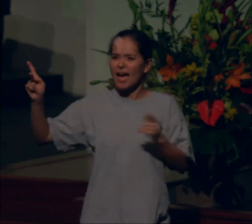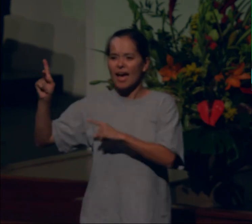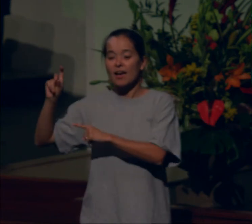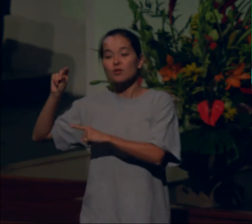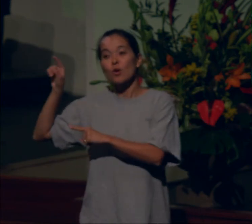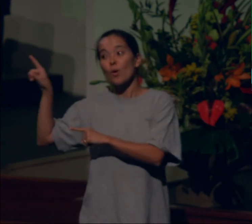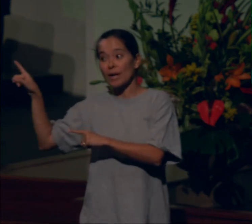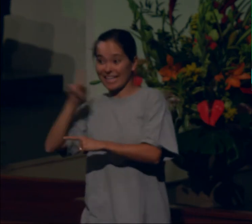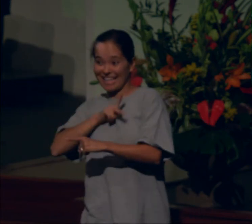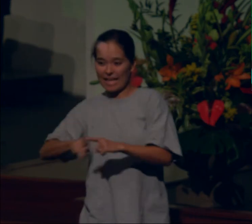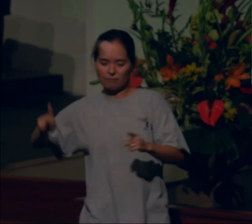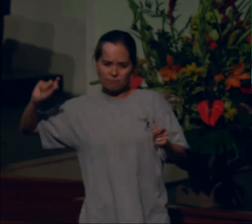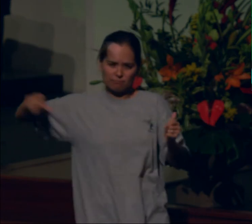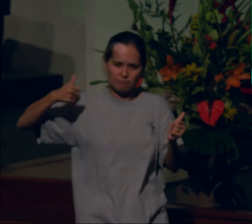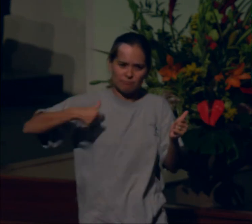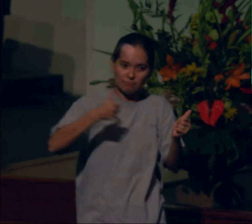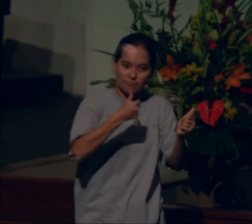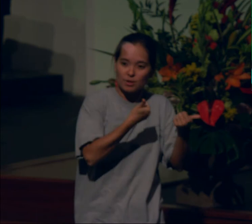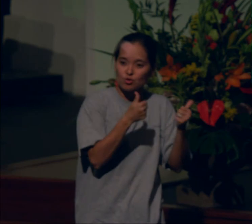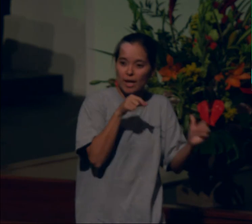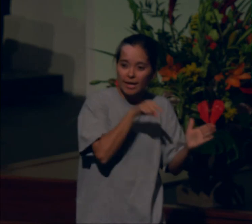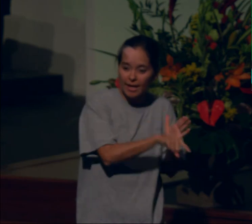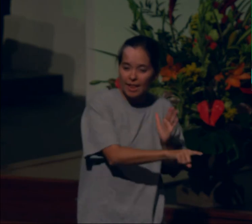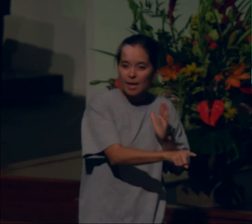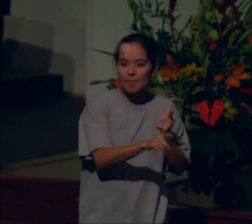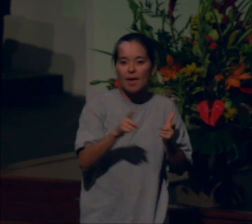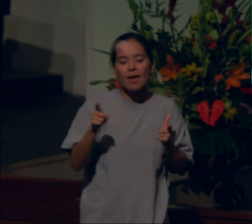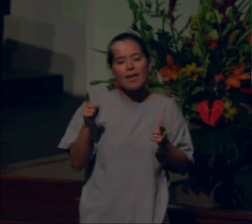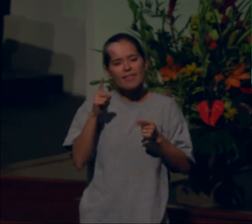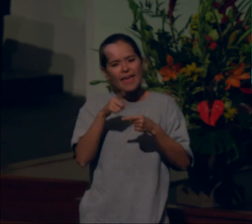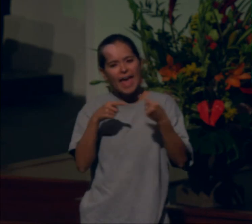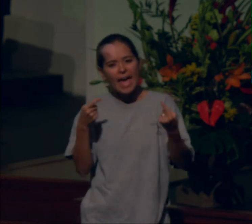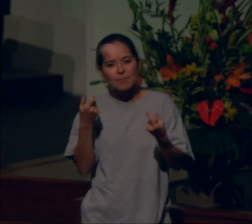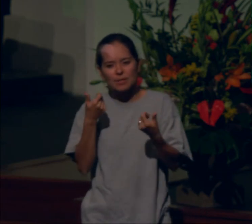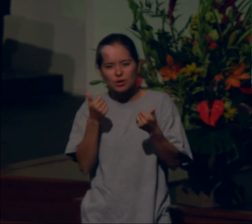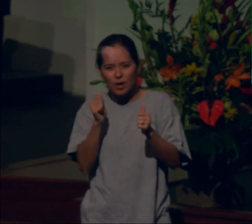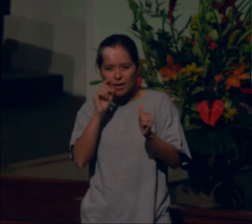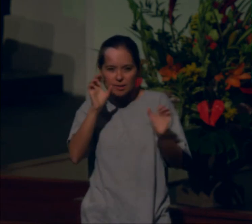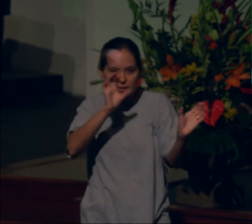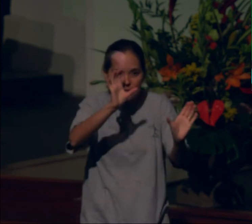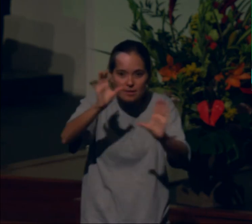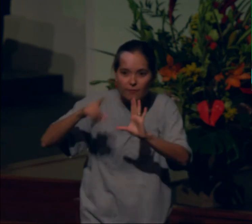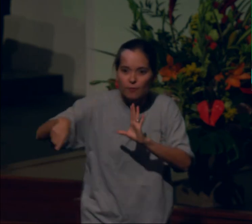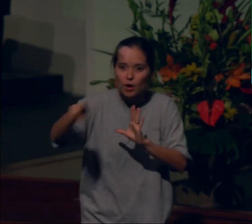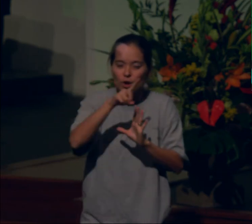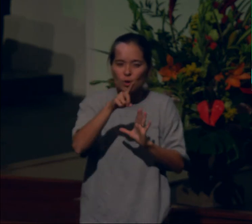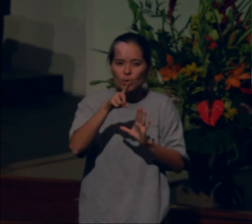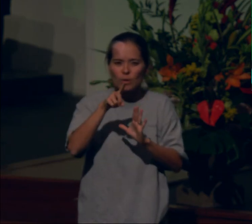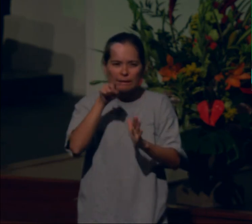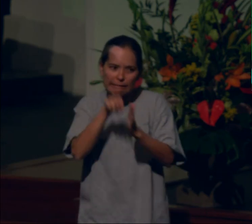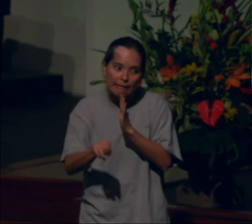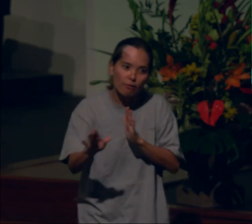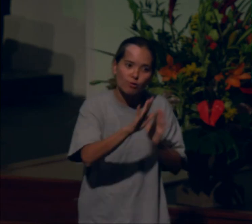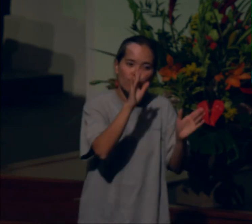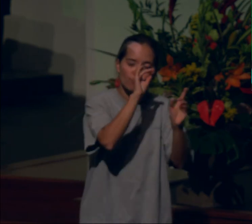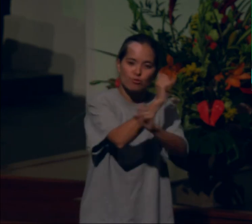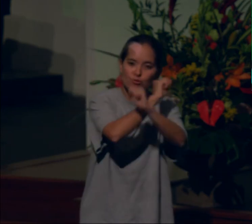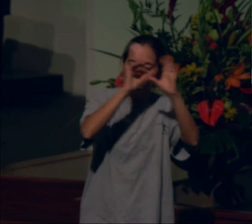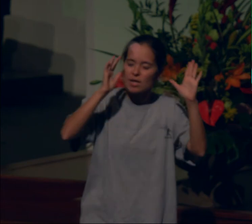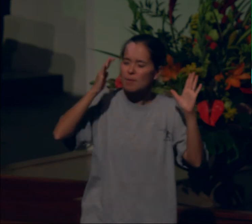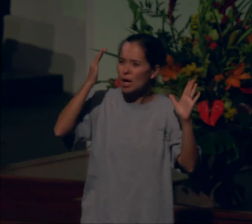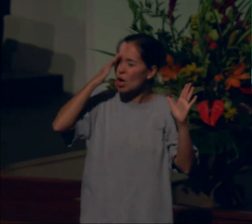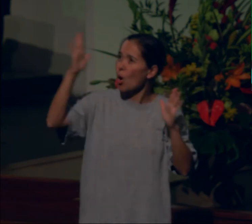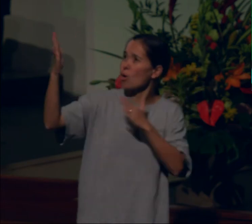to target him. See, the enemy of your soul has been targeting some of you in this house, knowing that there's a great thing and a